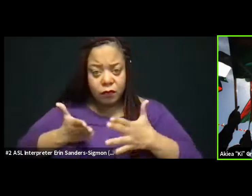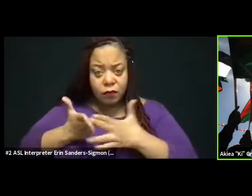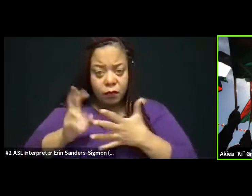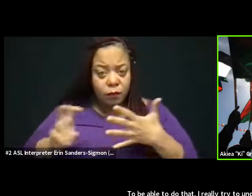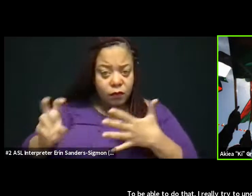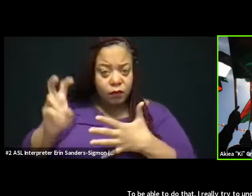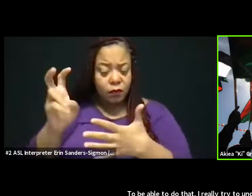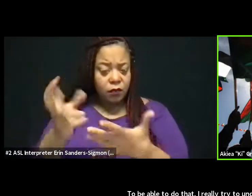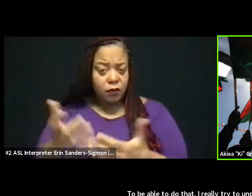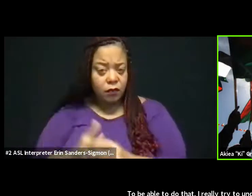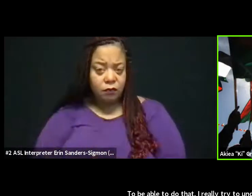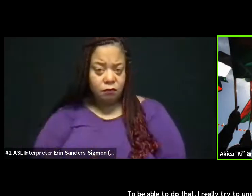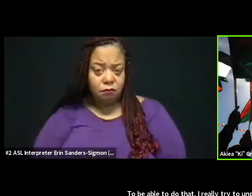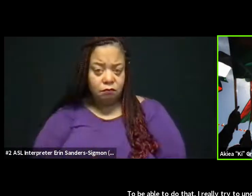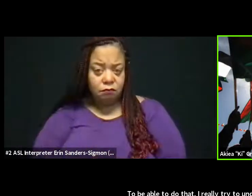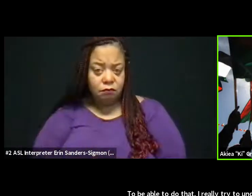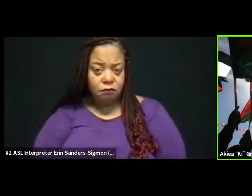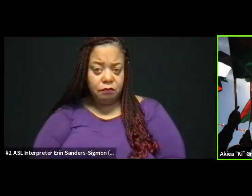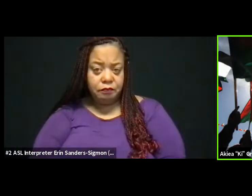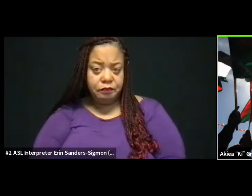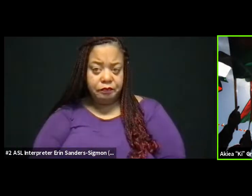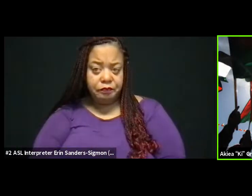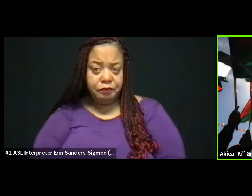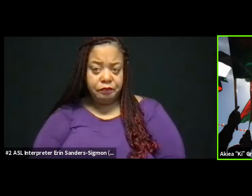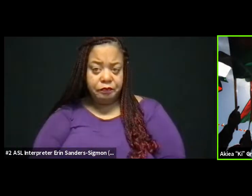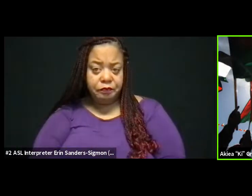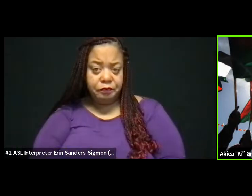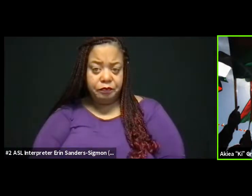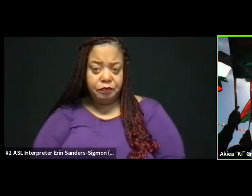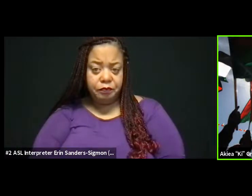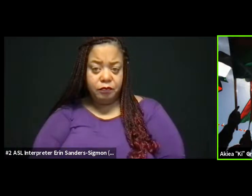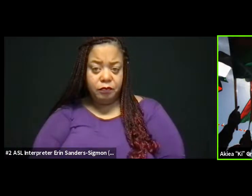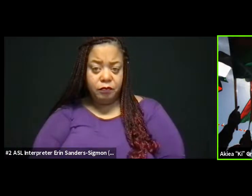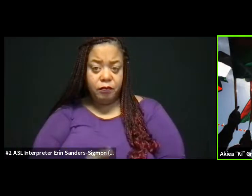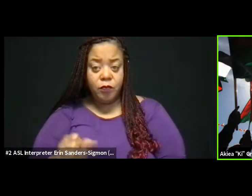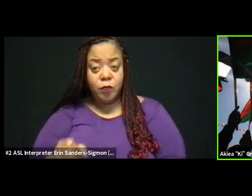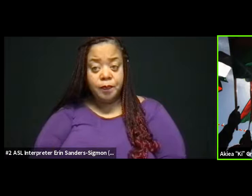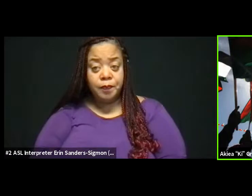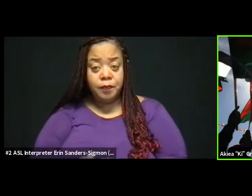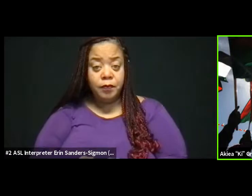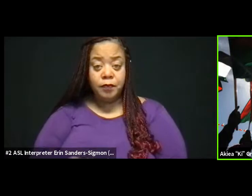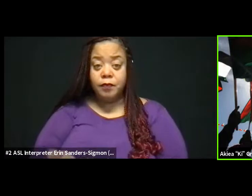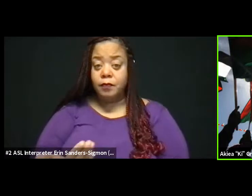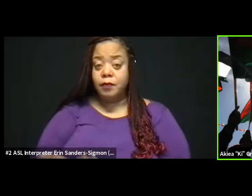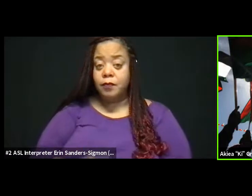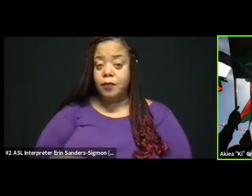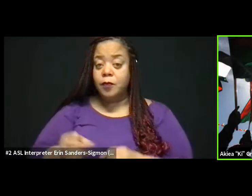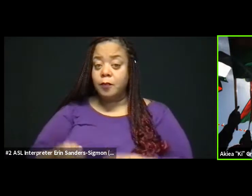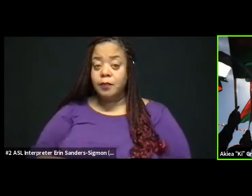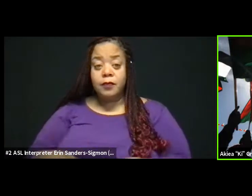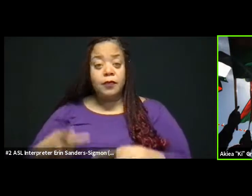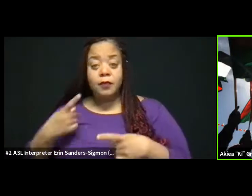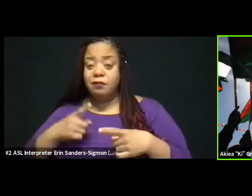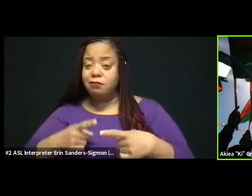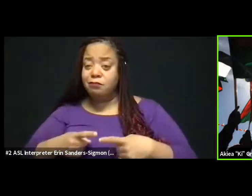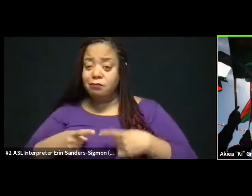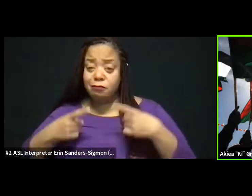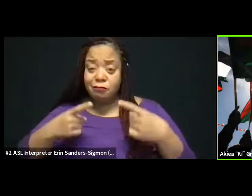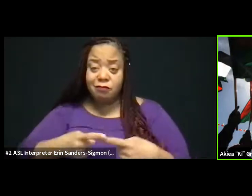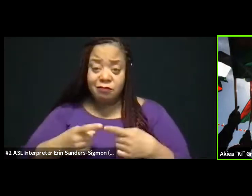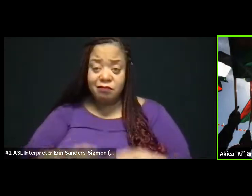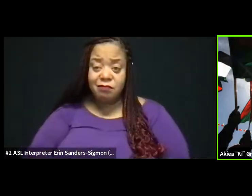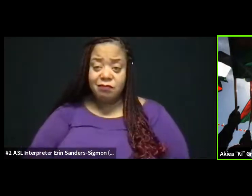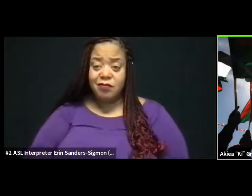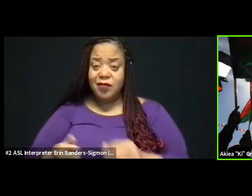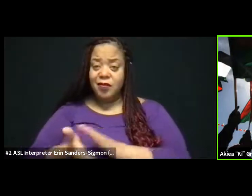and place where my kids can thrive and see themselves thriving. And so my abolitionist visions for